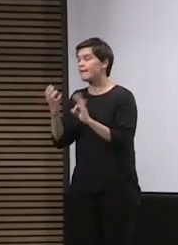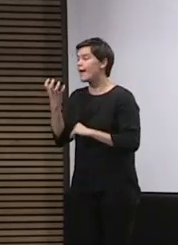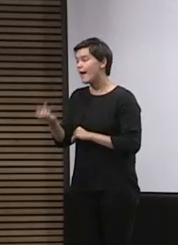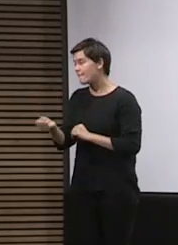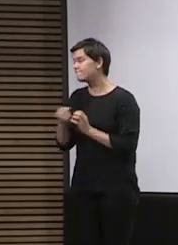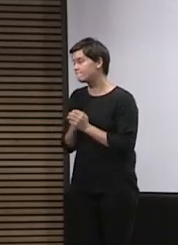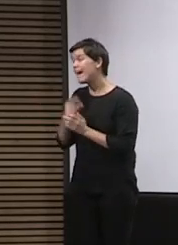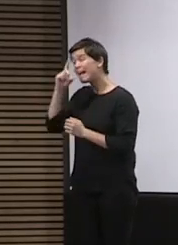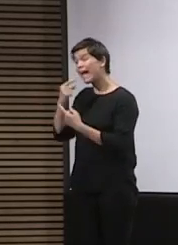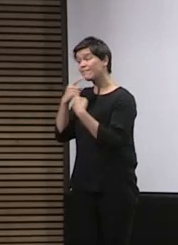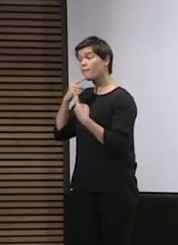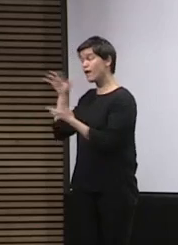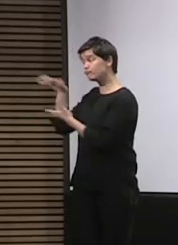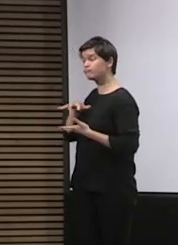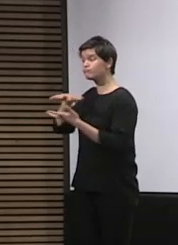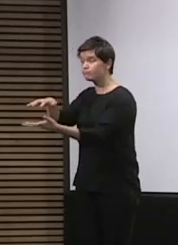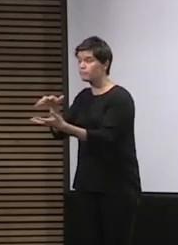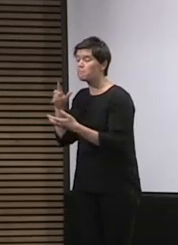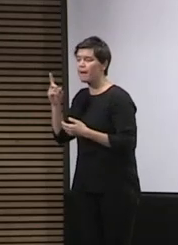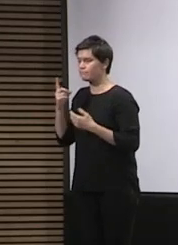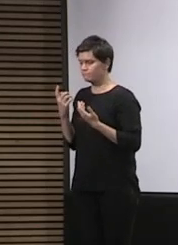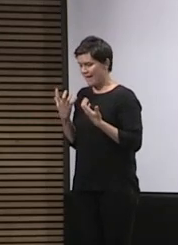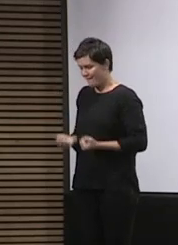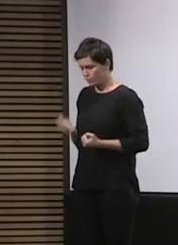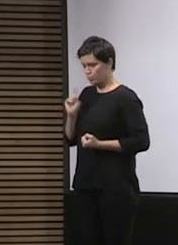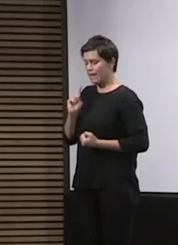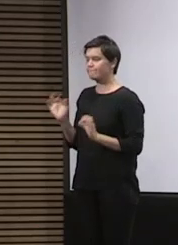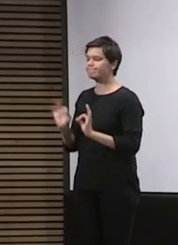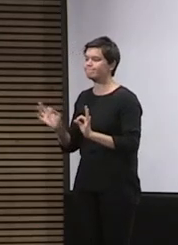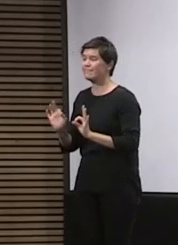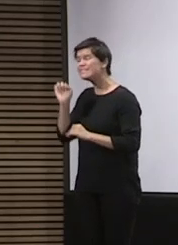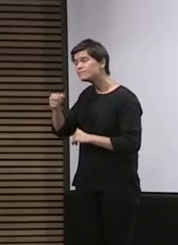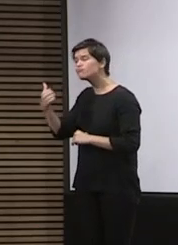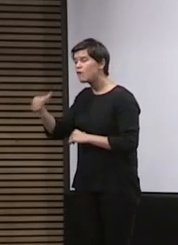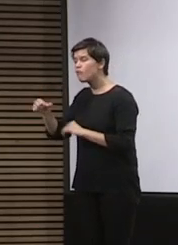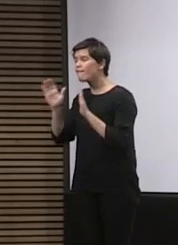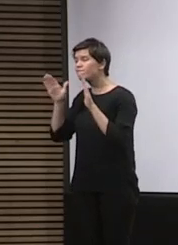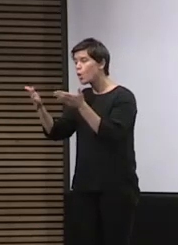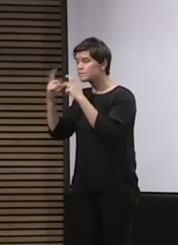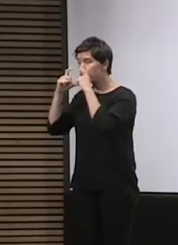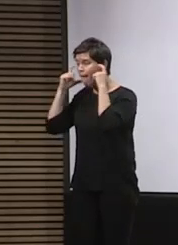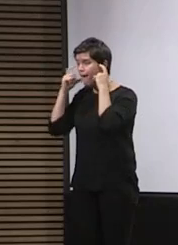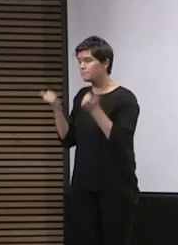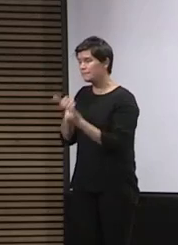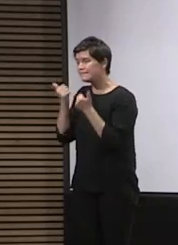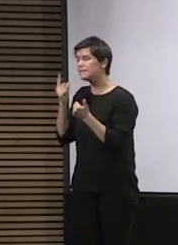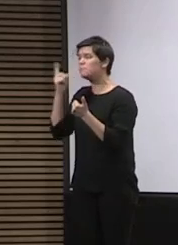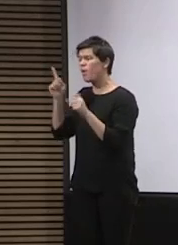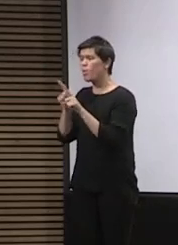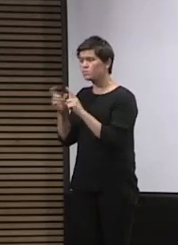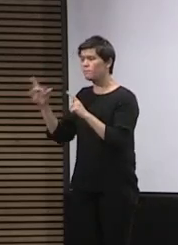that to you, but that's a very valid point. We have been focusing a lot on masks. There are gowns, there are gloves, but also